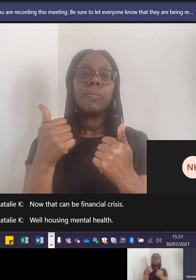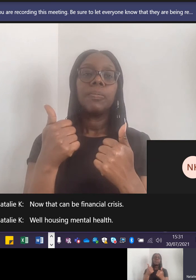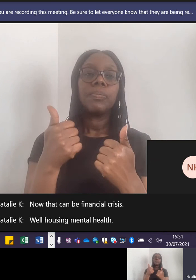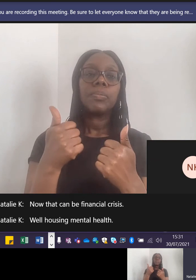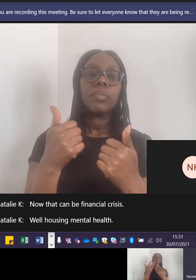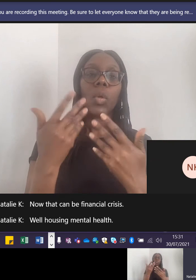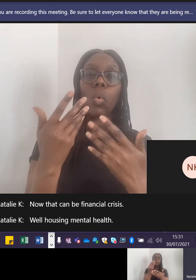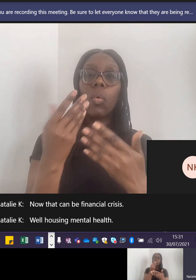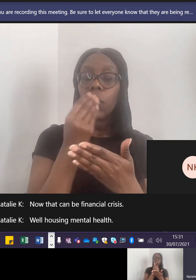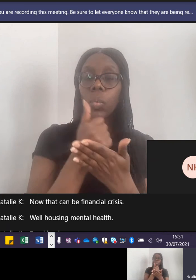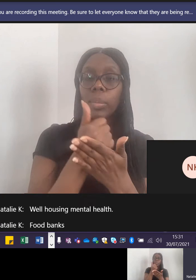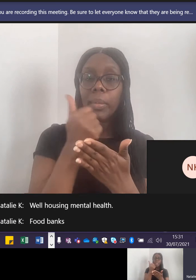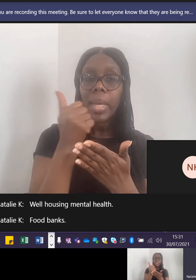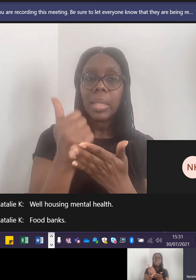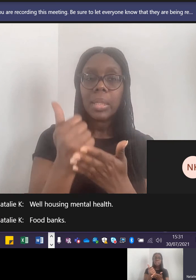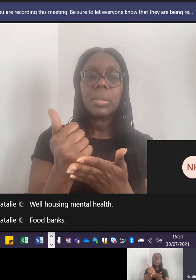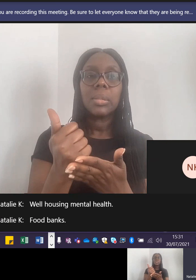food banks,